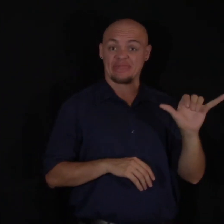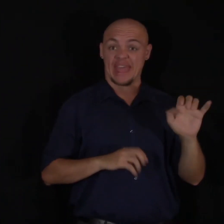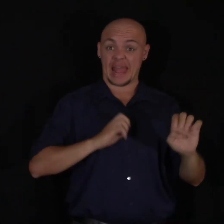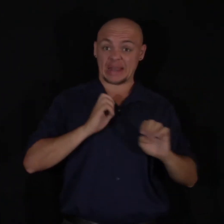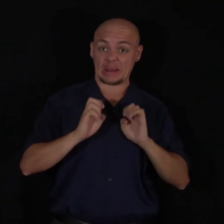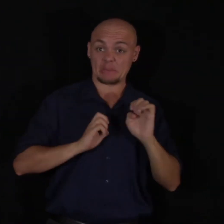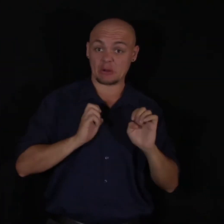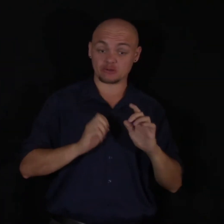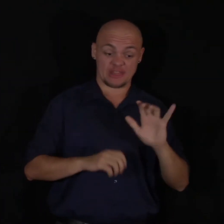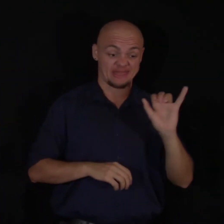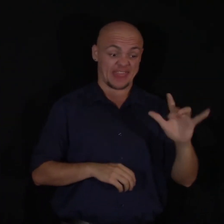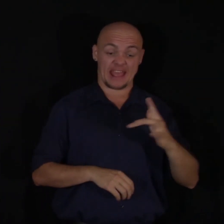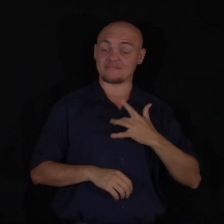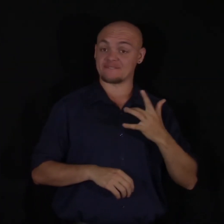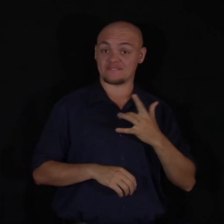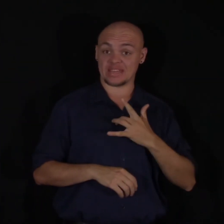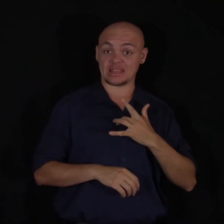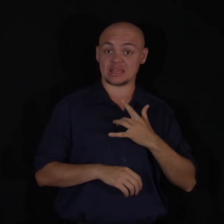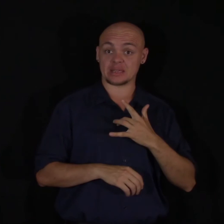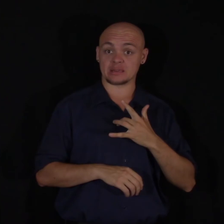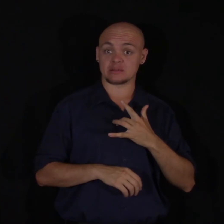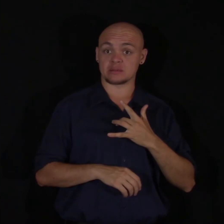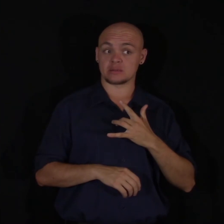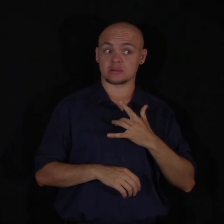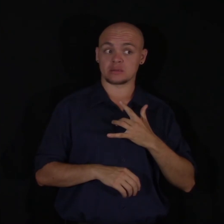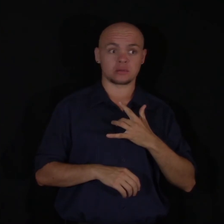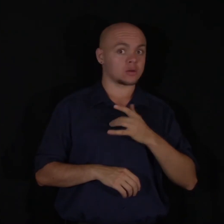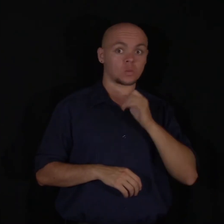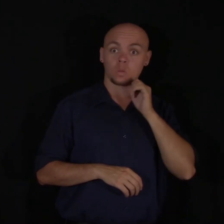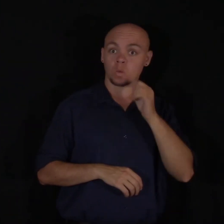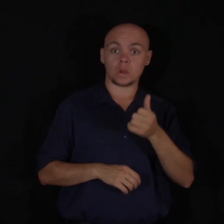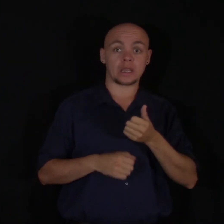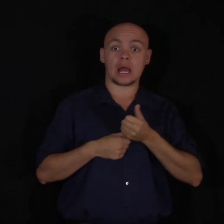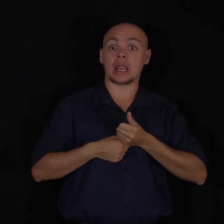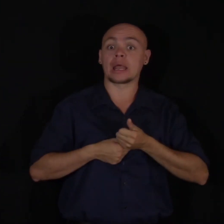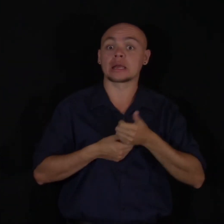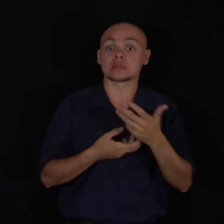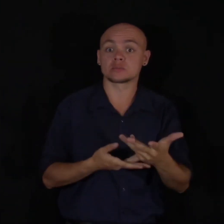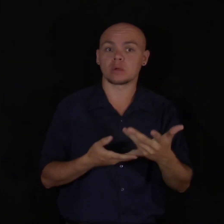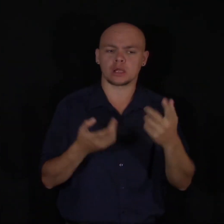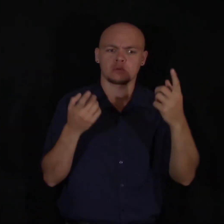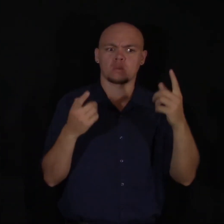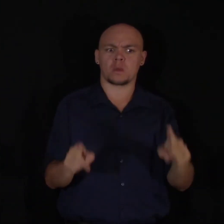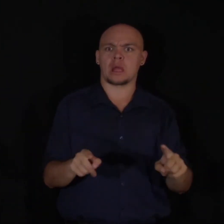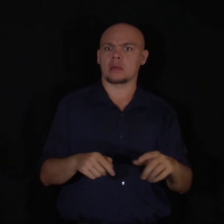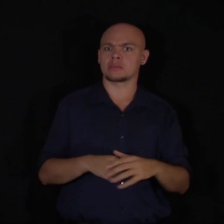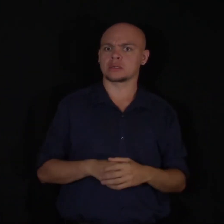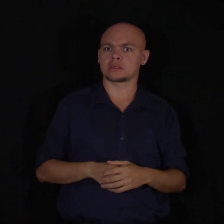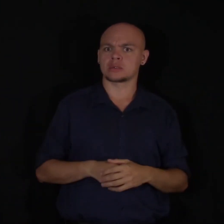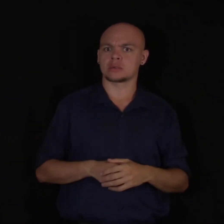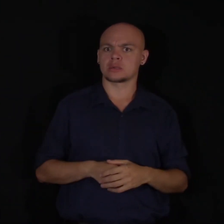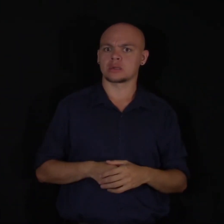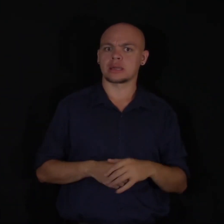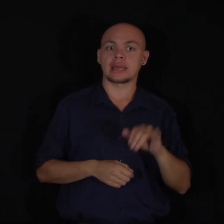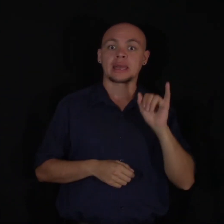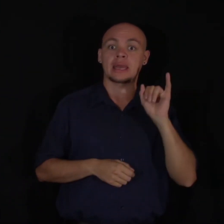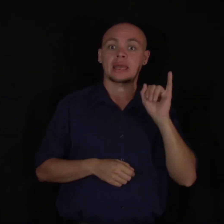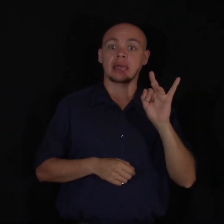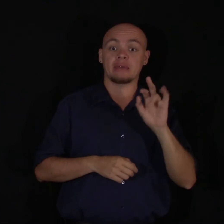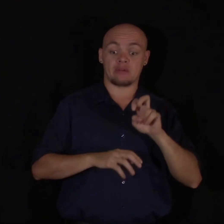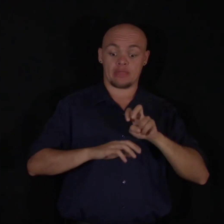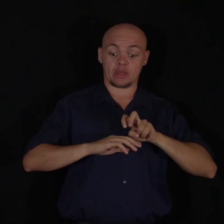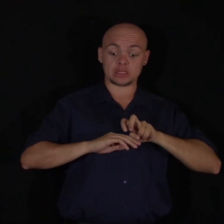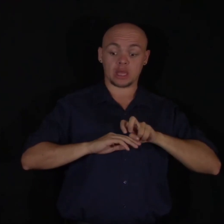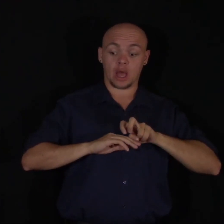emotions and feelings did not get released? Where would they go if they got stuck at the top